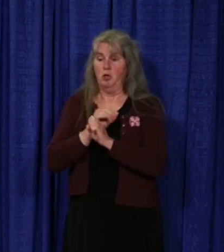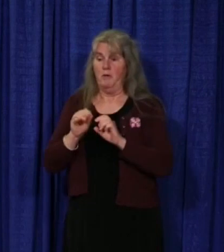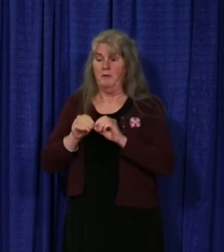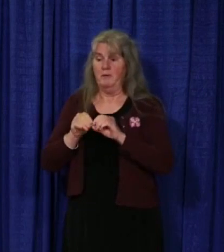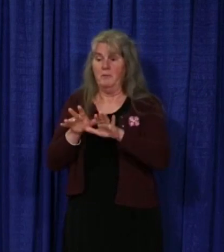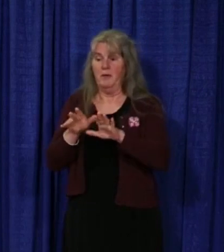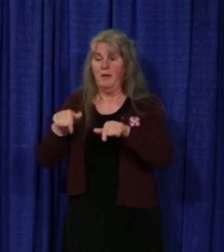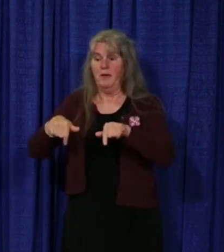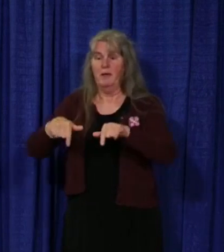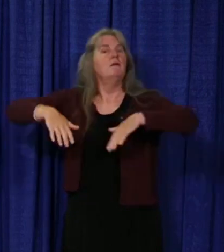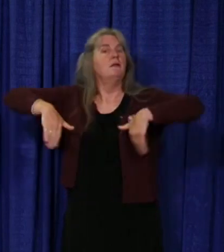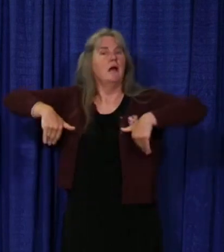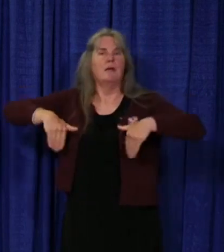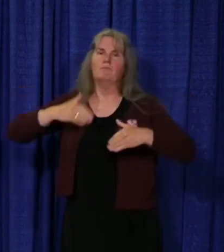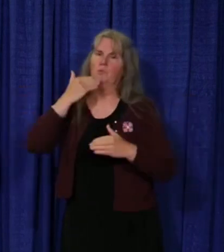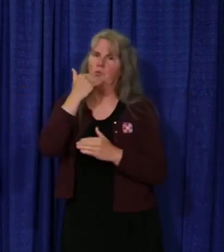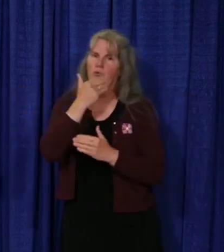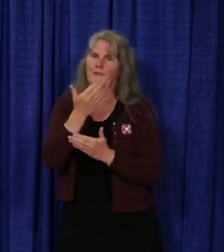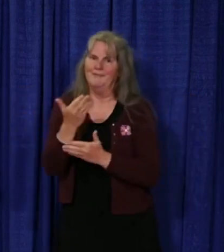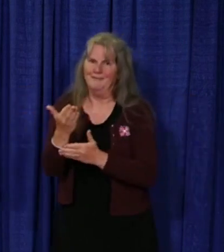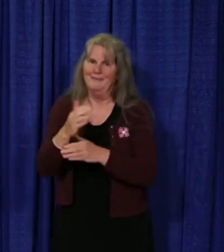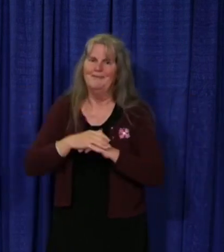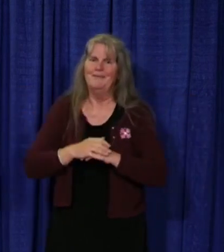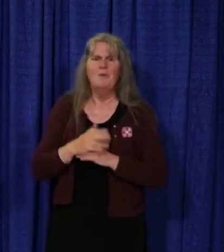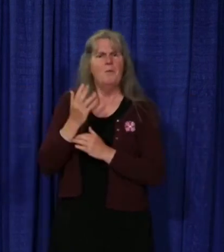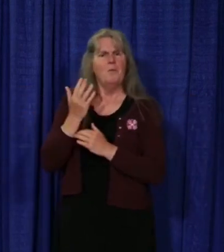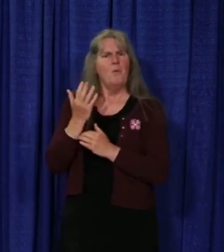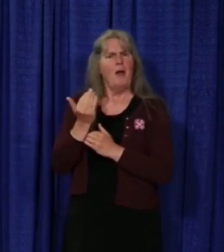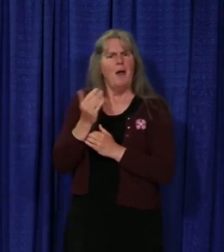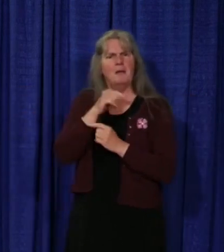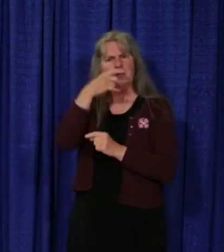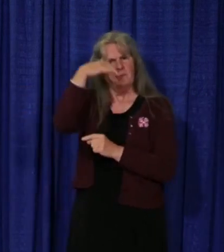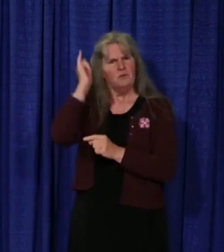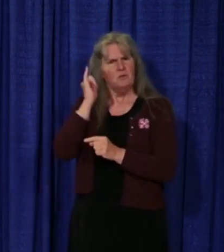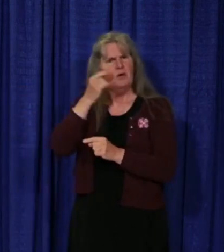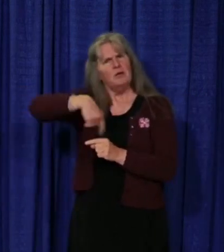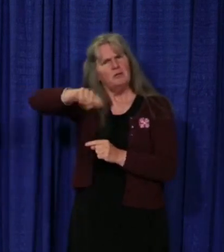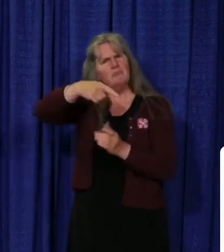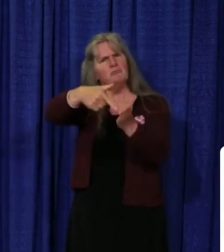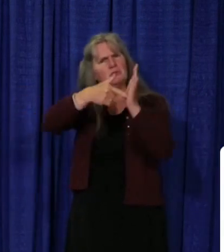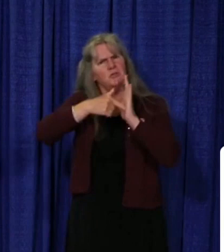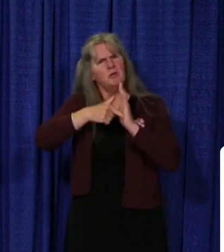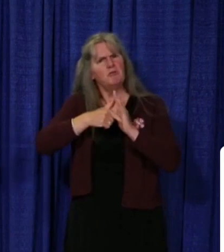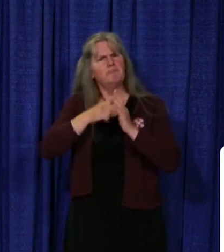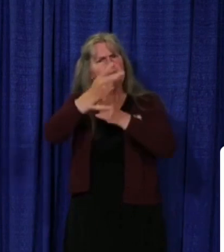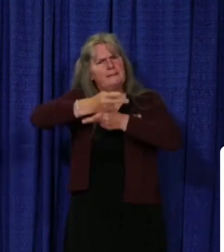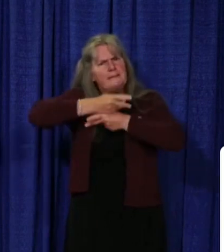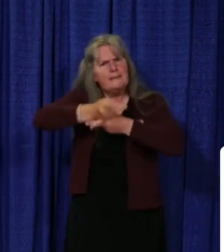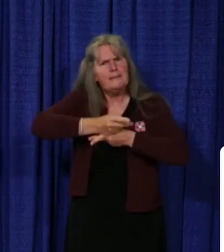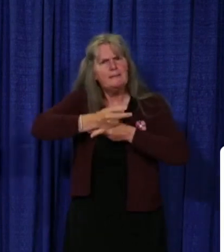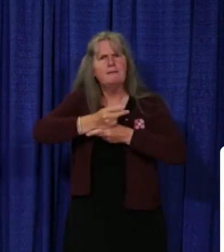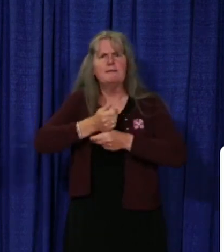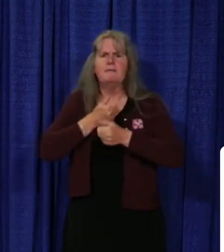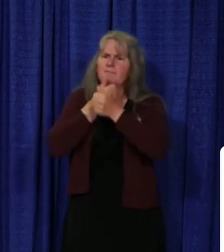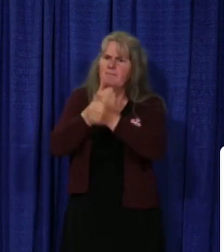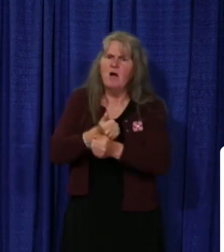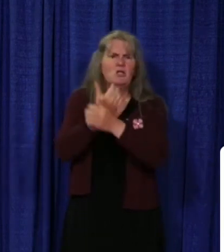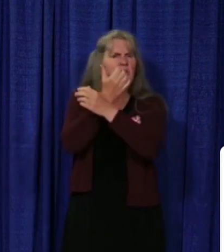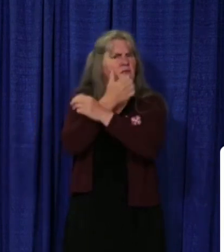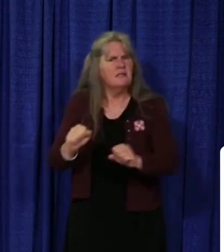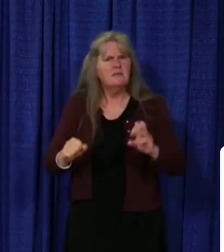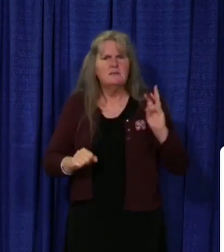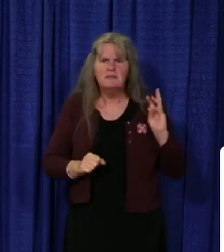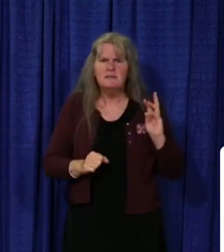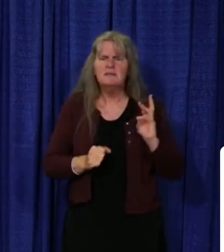an extremely good thing. It shows that Yukoners are being careful, and they are following the safety protocols and doing their best to